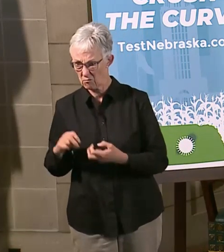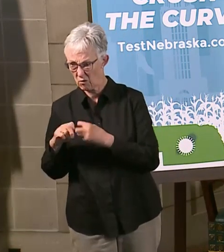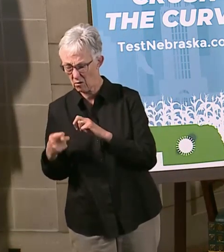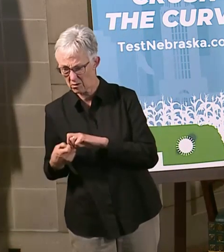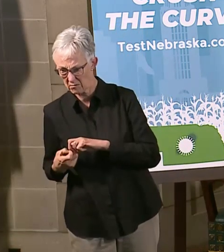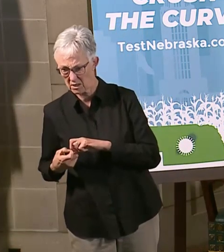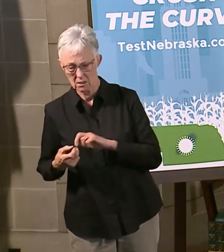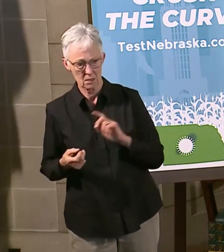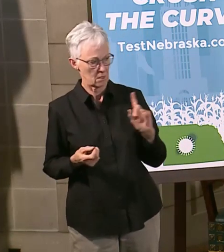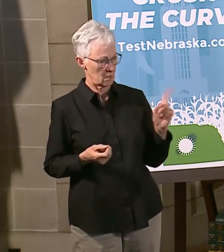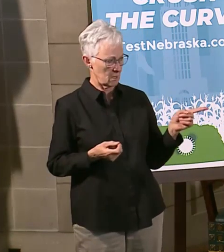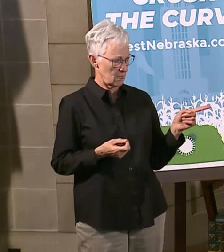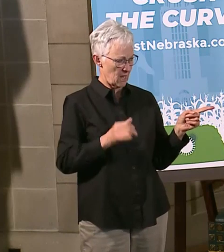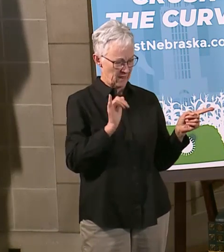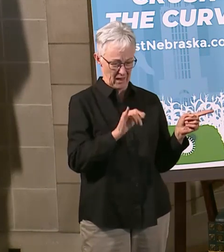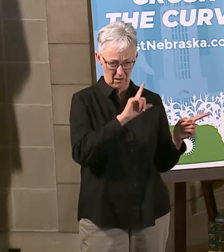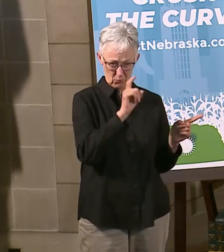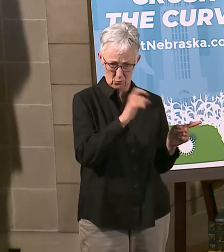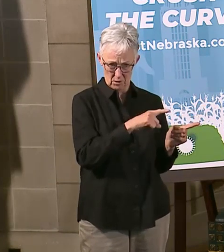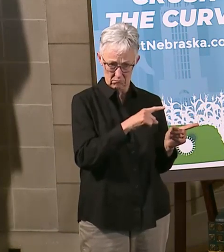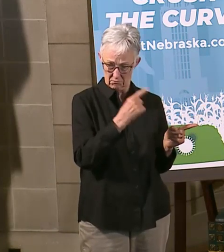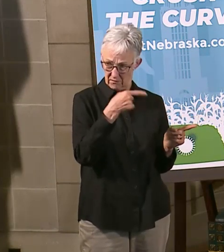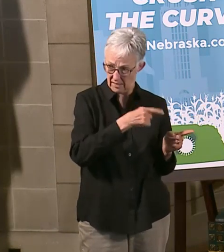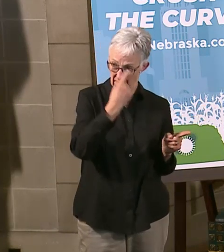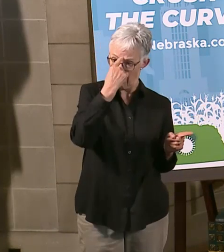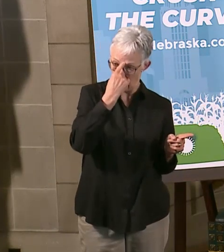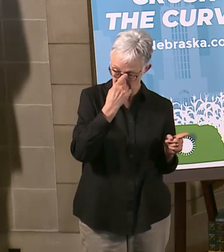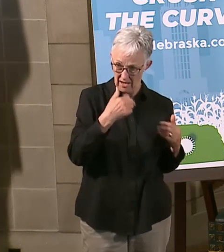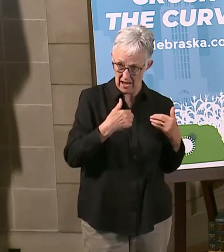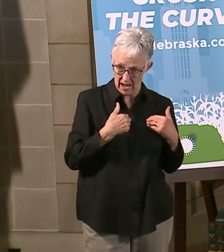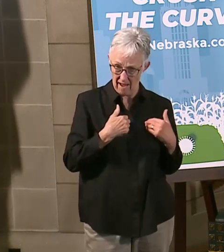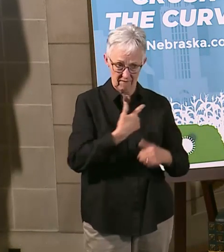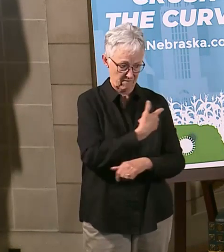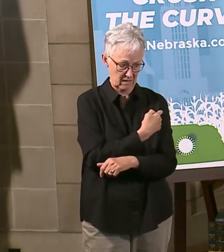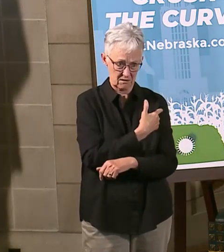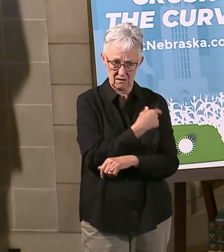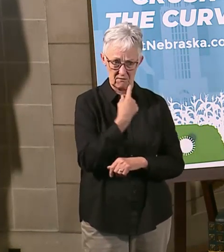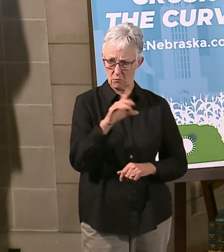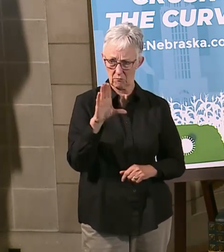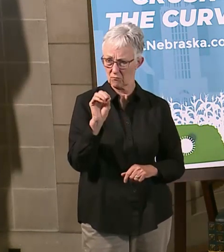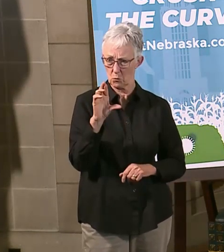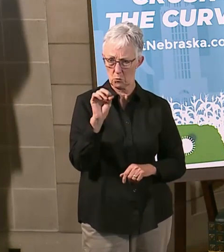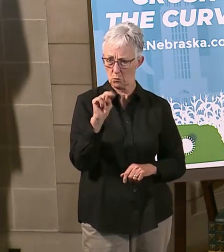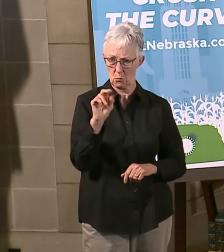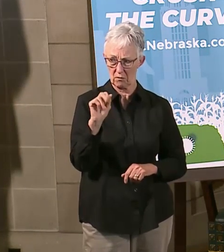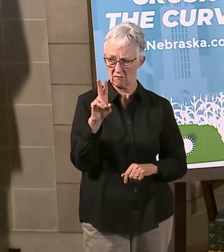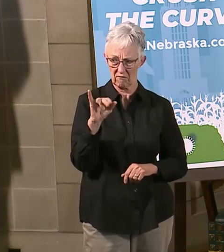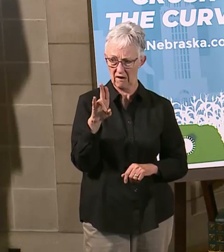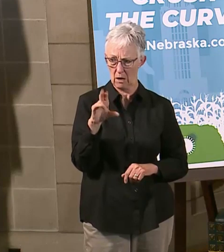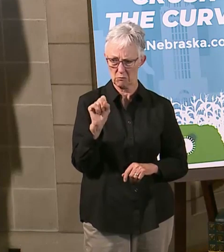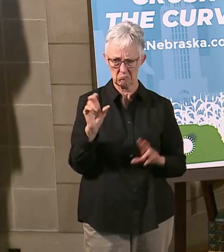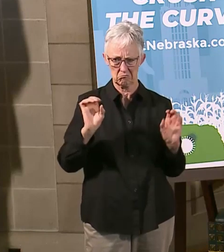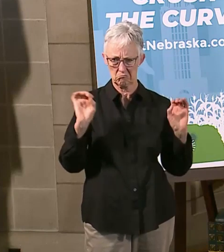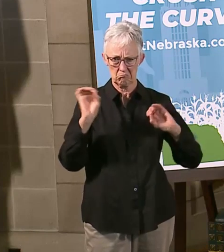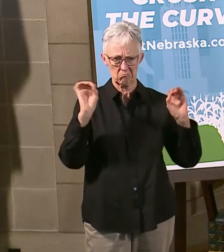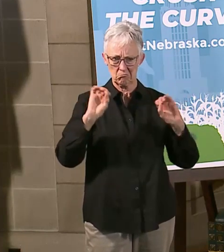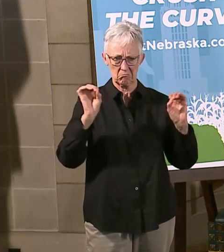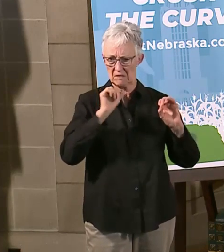the question was asked, it made it sound like there's a vaccination for coronavirus. There is not a vaccination for this specific strain of